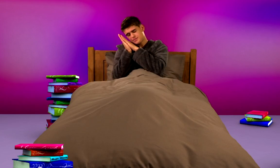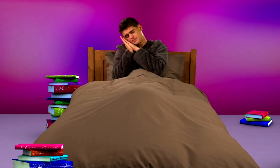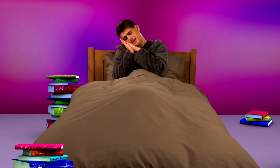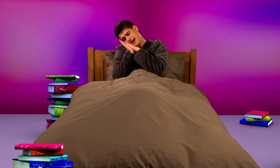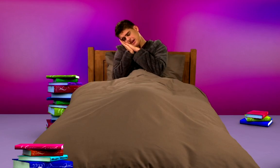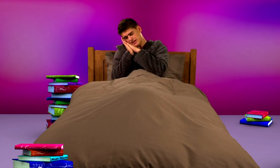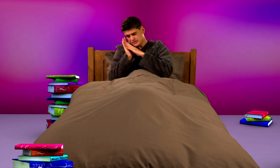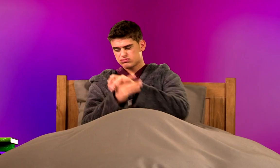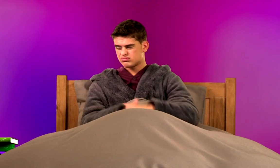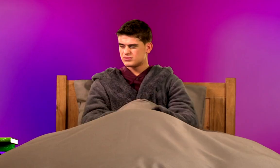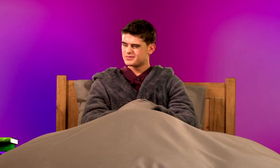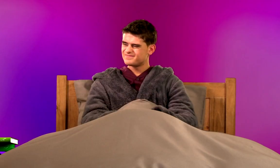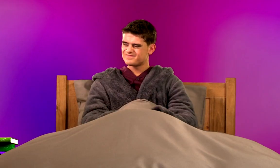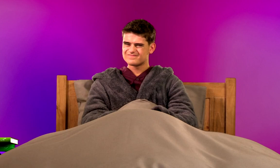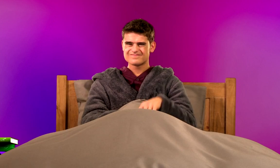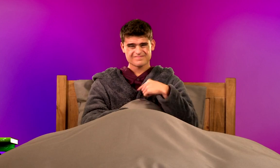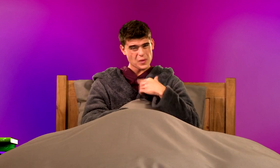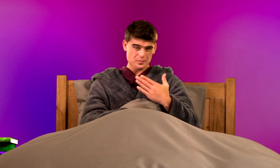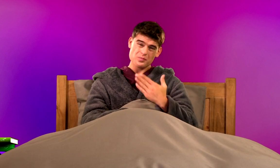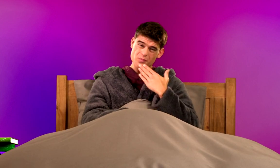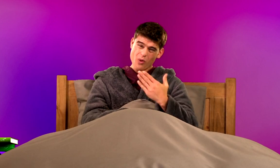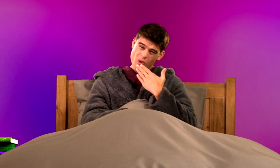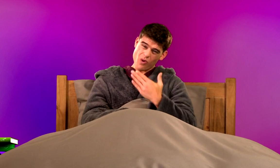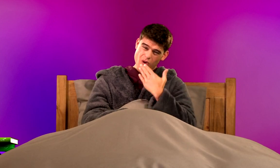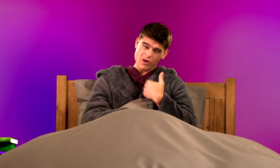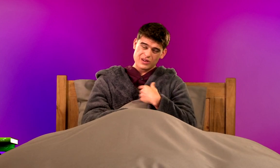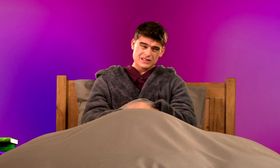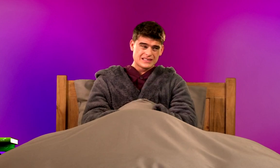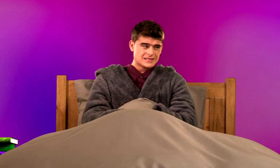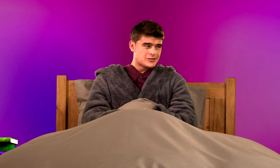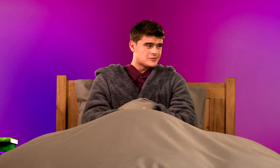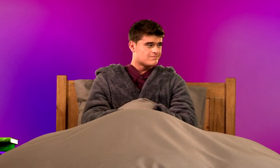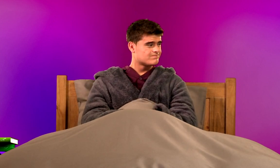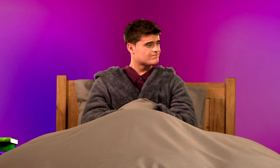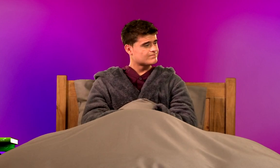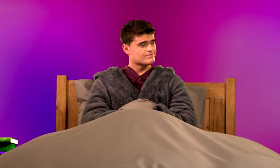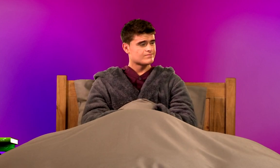So I'm in bed. It's going to be boring.